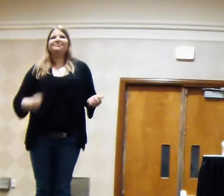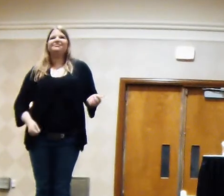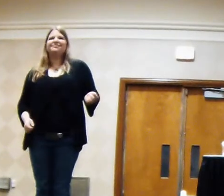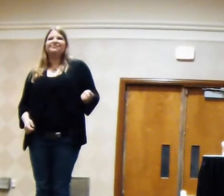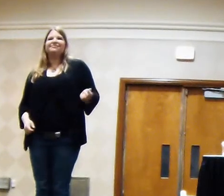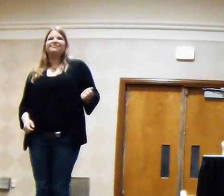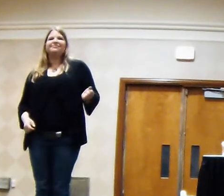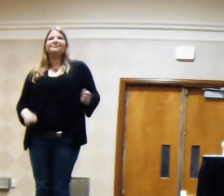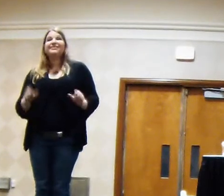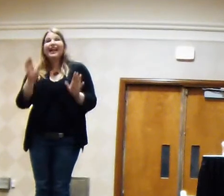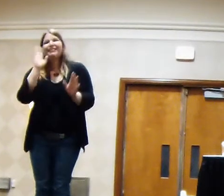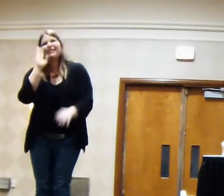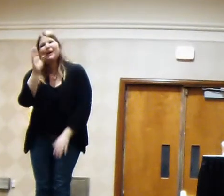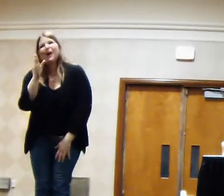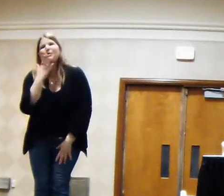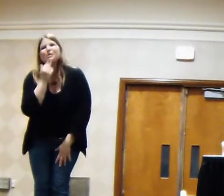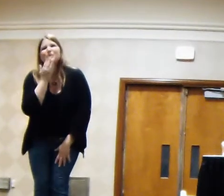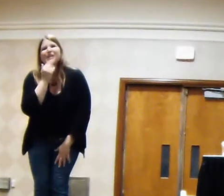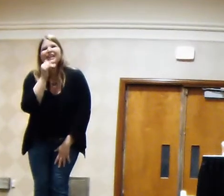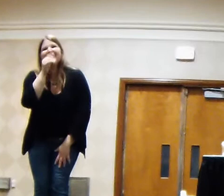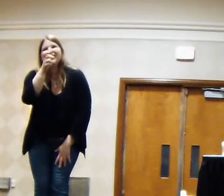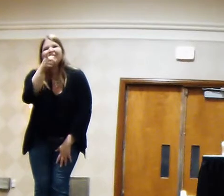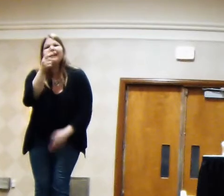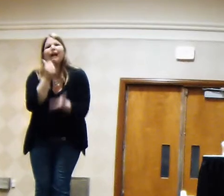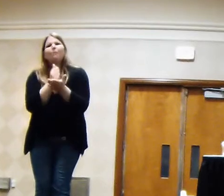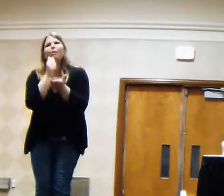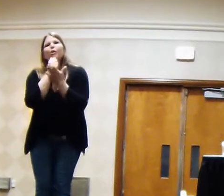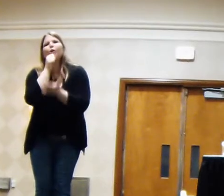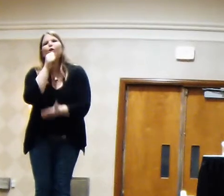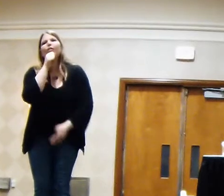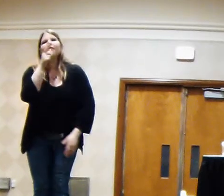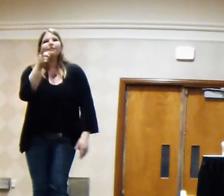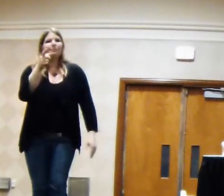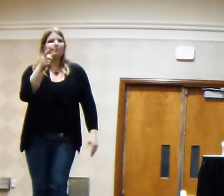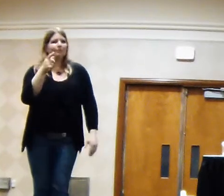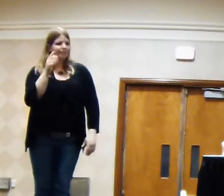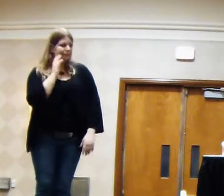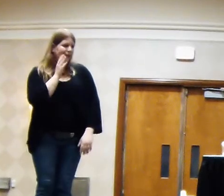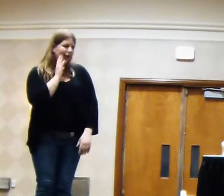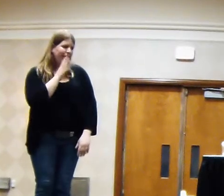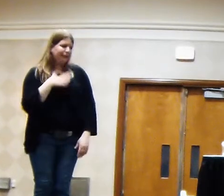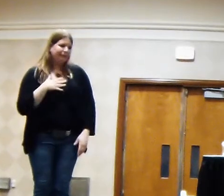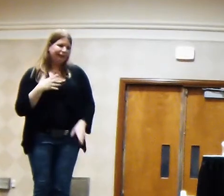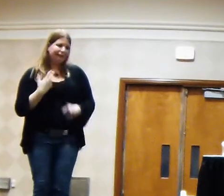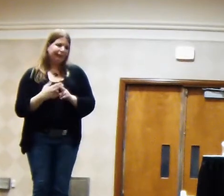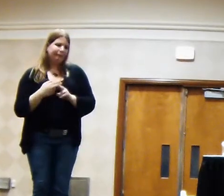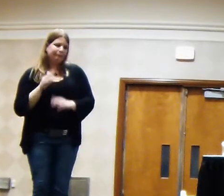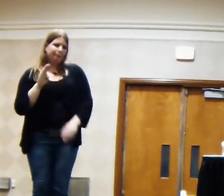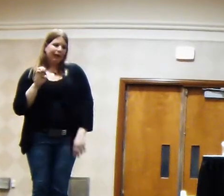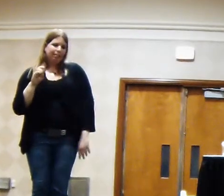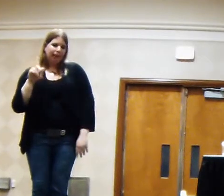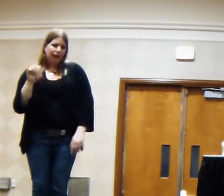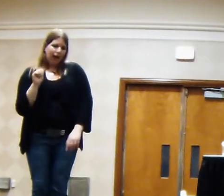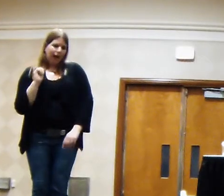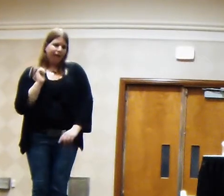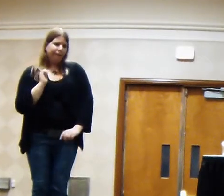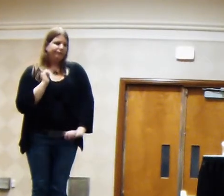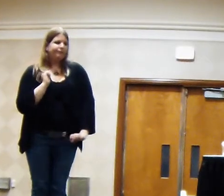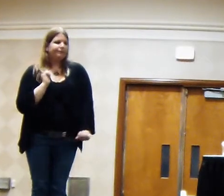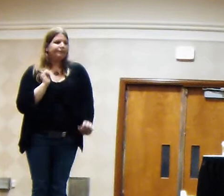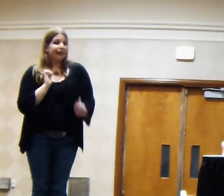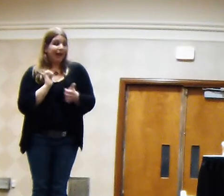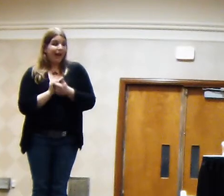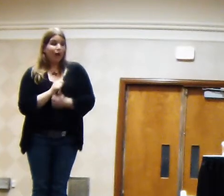much. Hello there. Hi, sweetie. Could someone help this young lady? Hi, my name is Kella, and my question is, how did